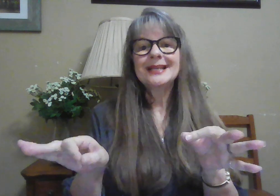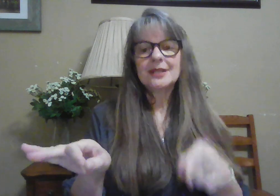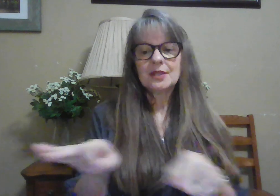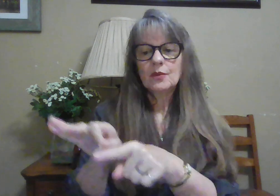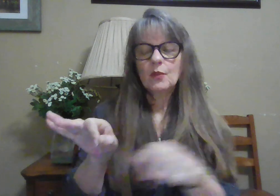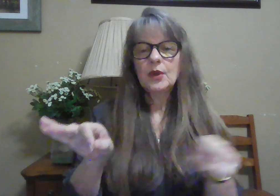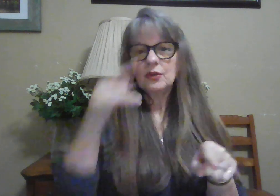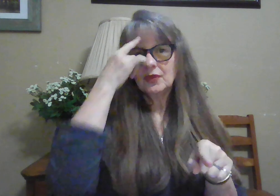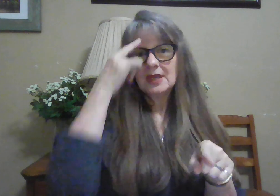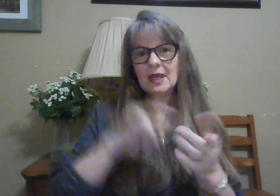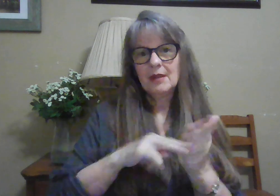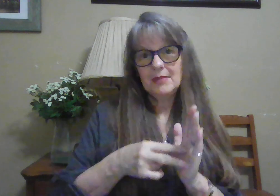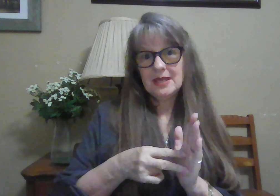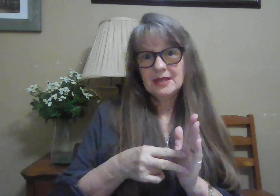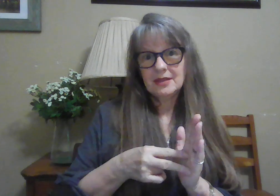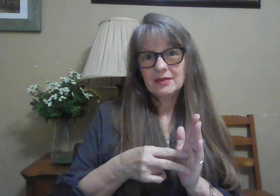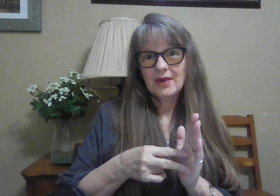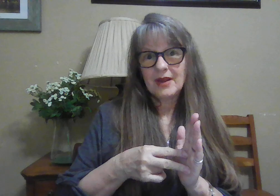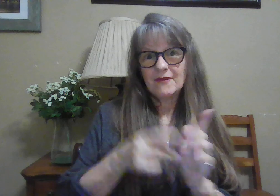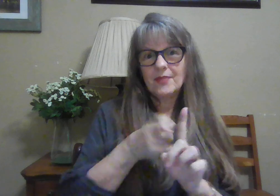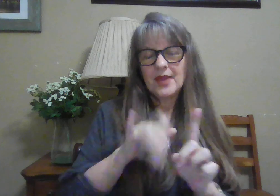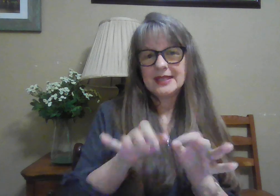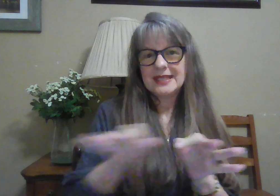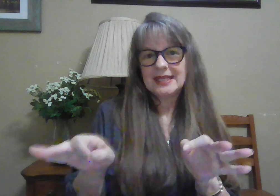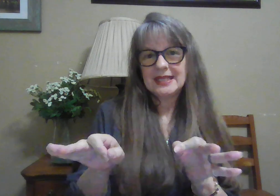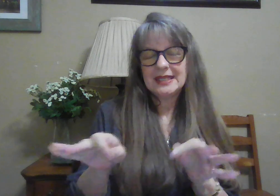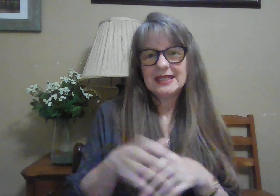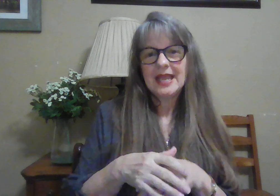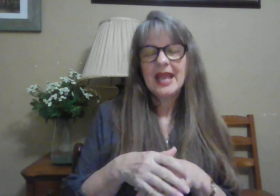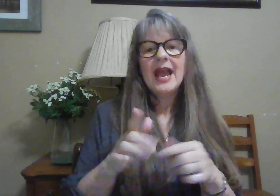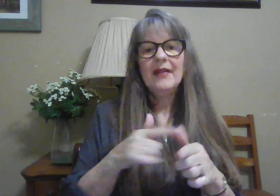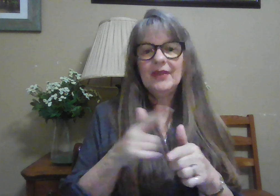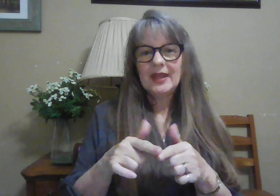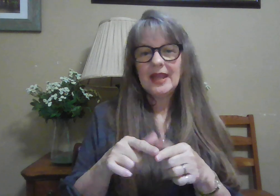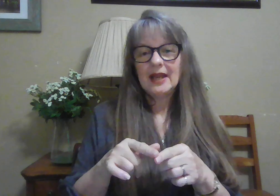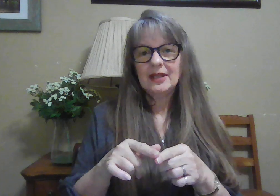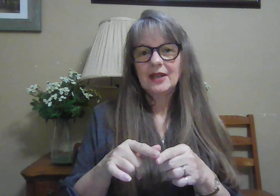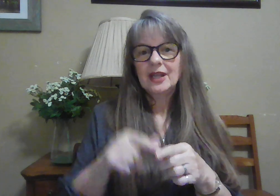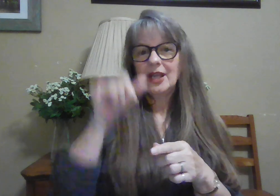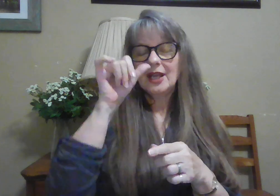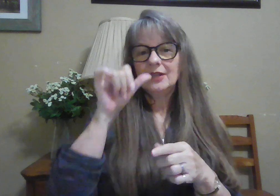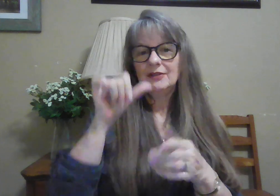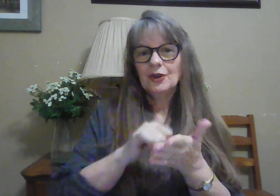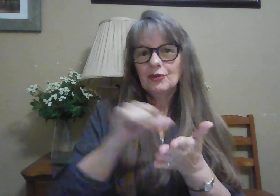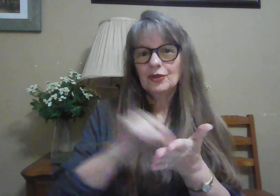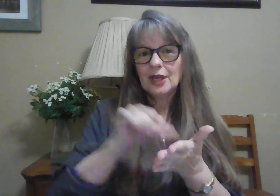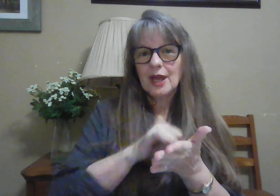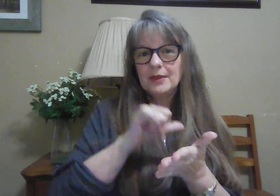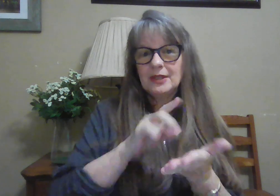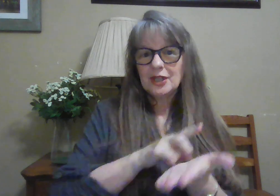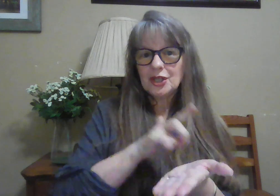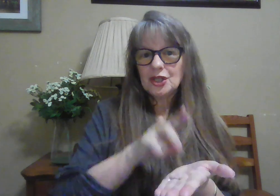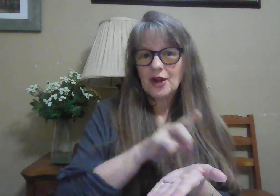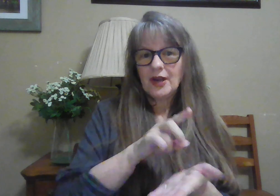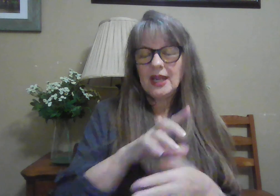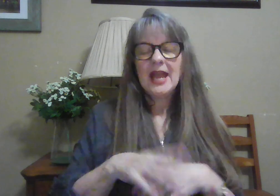sentence? What do you think it means, right, from that sentence? And then they kind of can, look it up in the dictionary